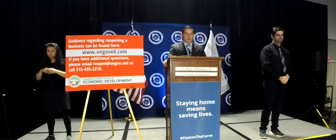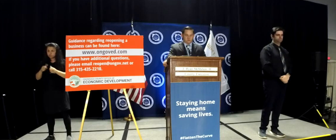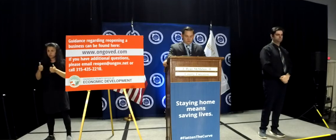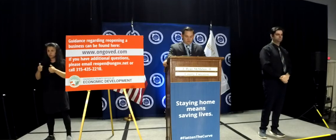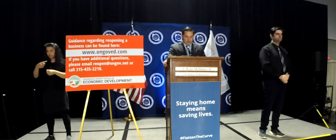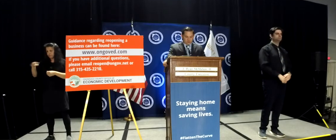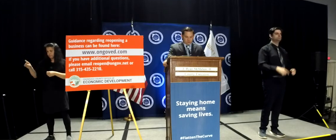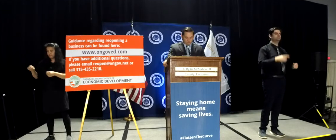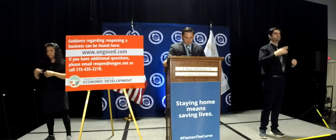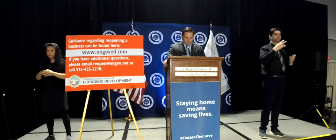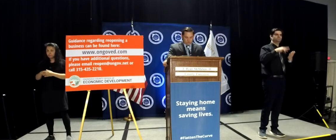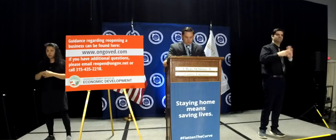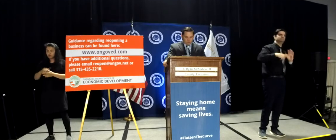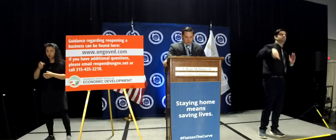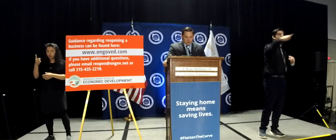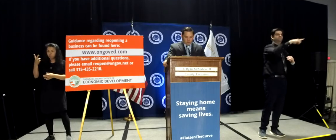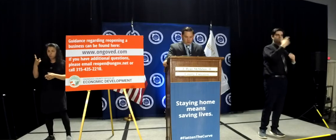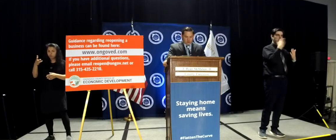make progress with this virus.